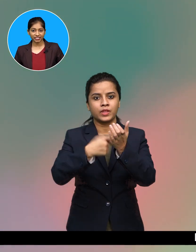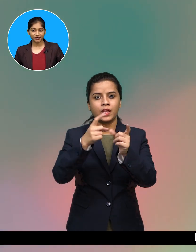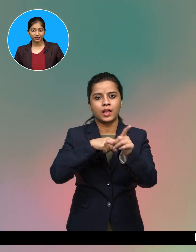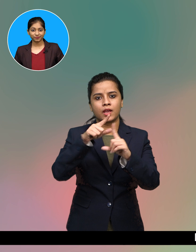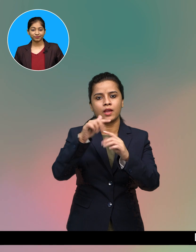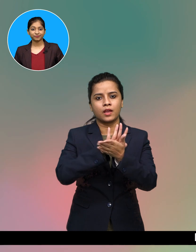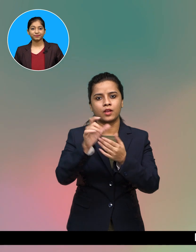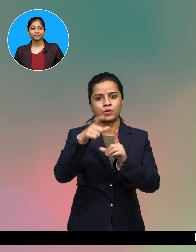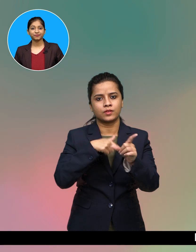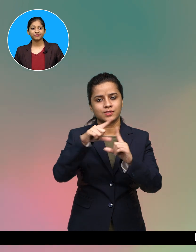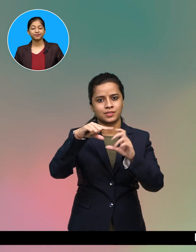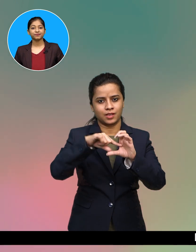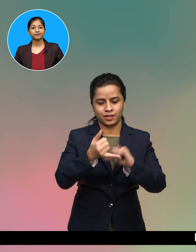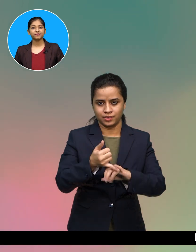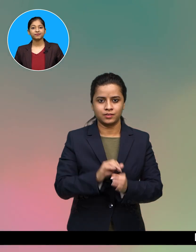erythrocytes;